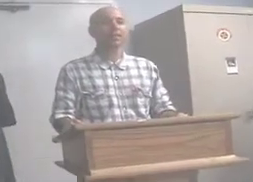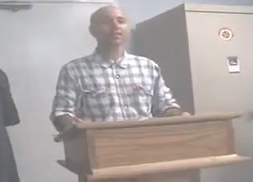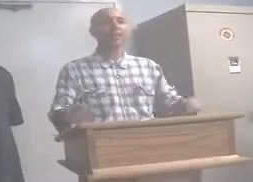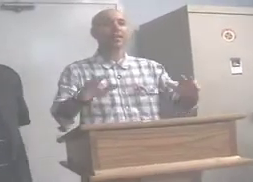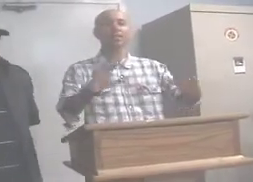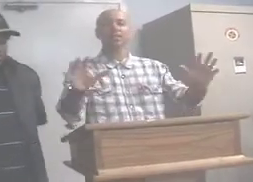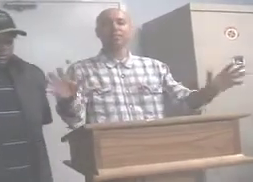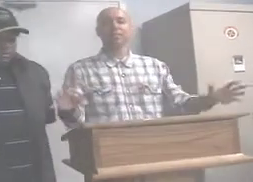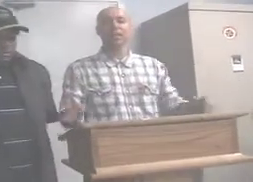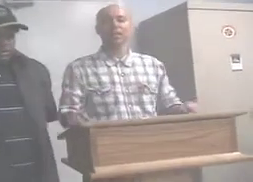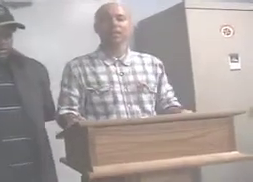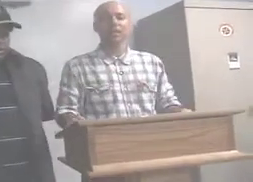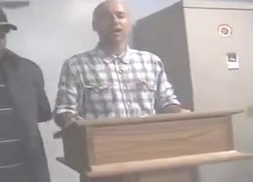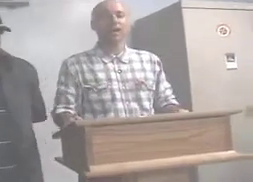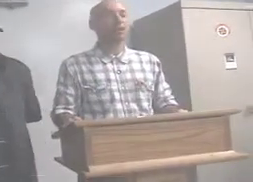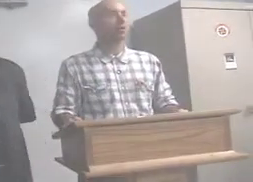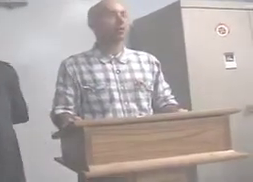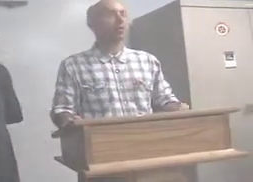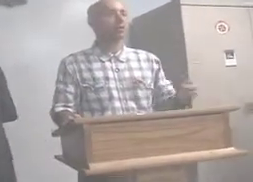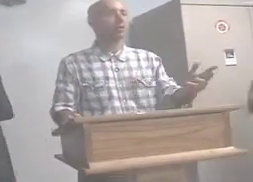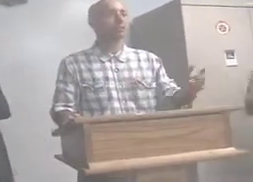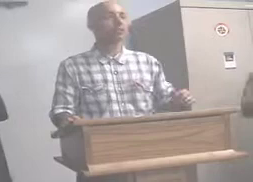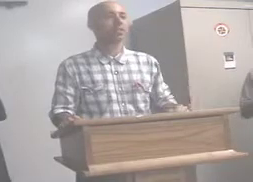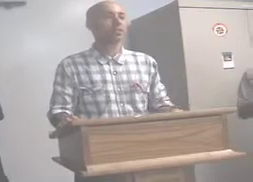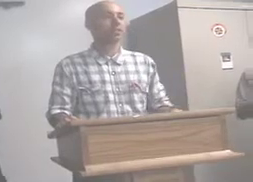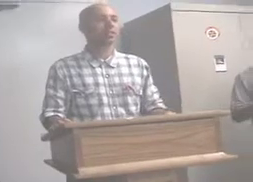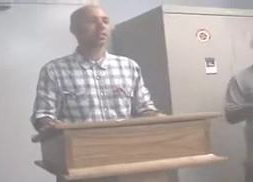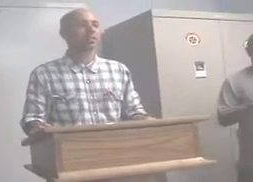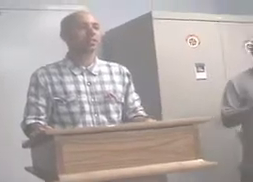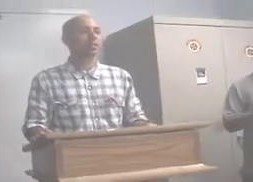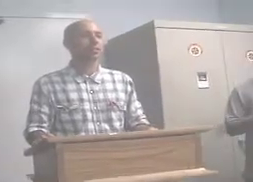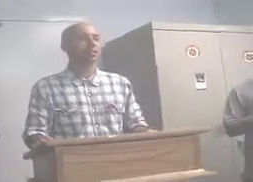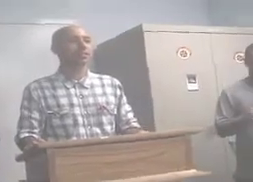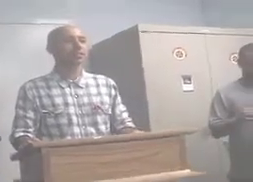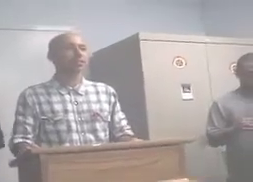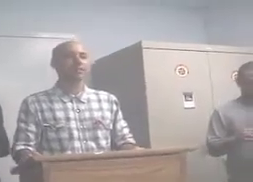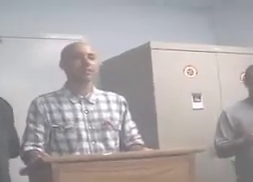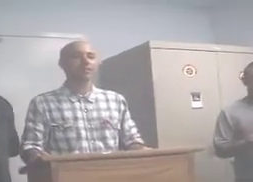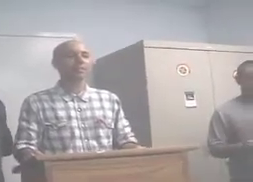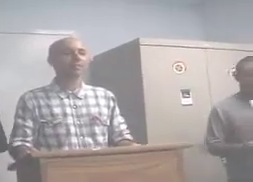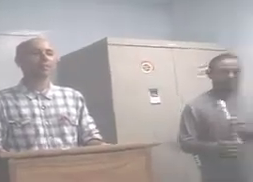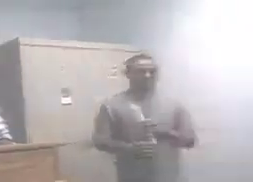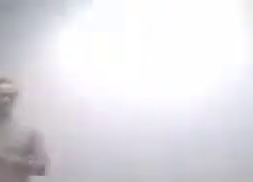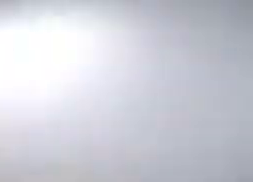God to the ends of the earth. Does anyone have any questions?